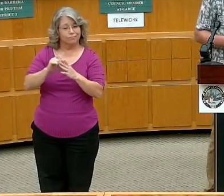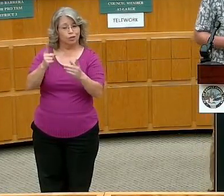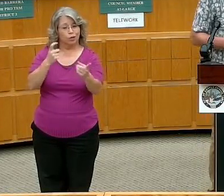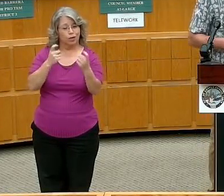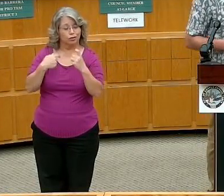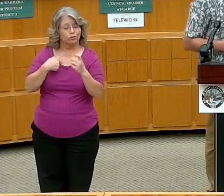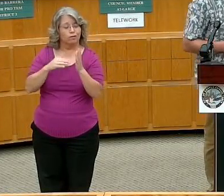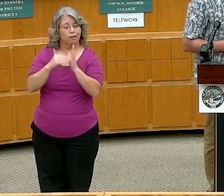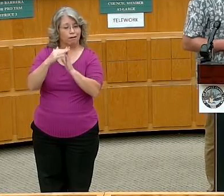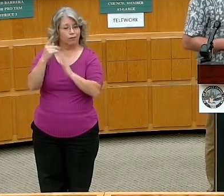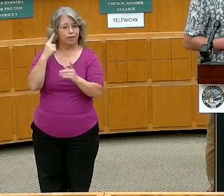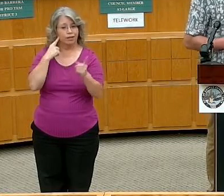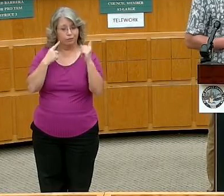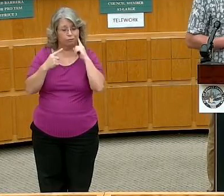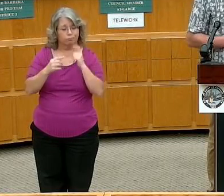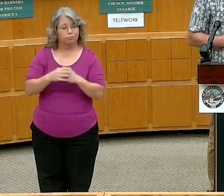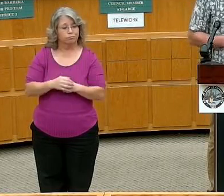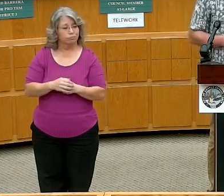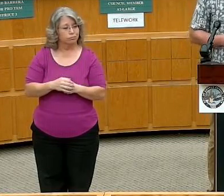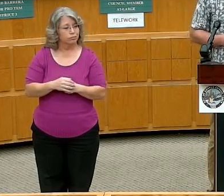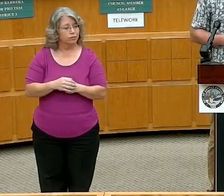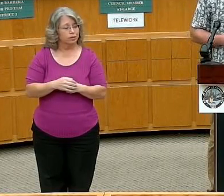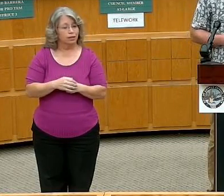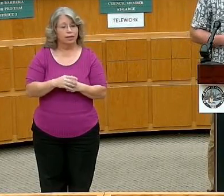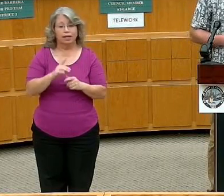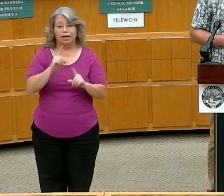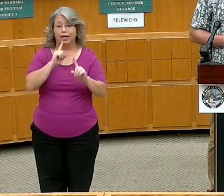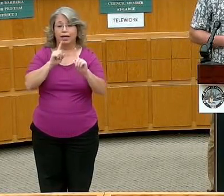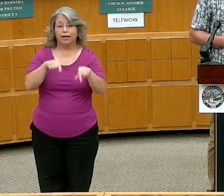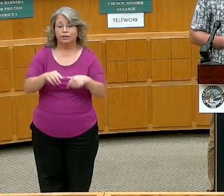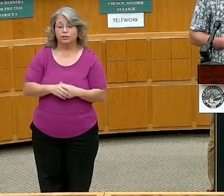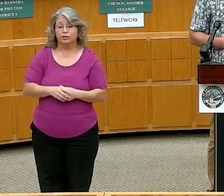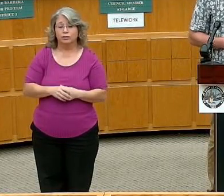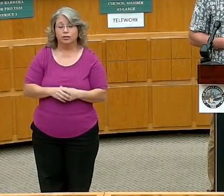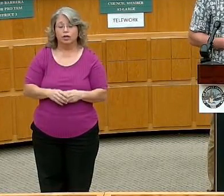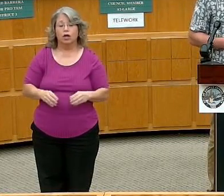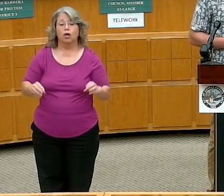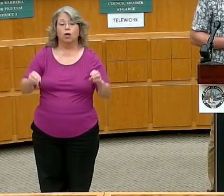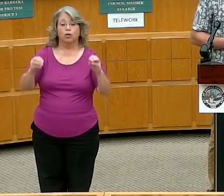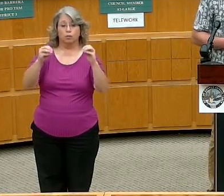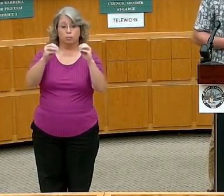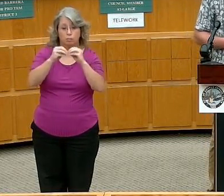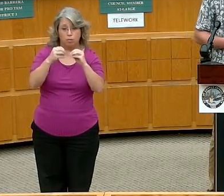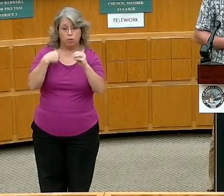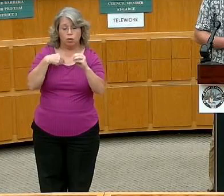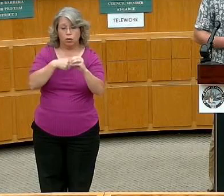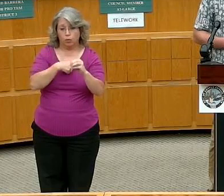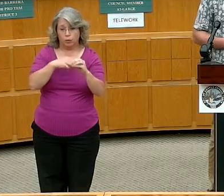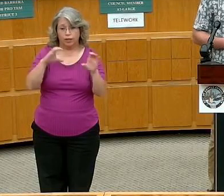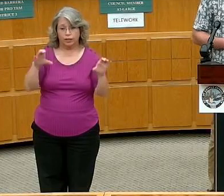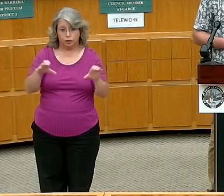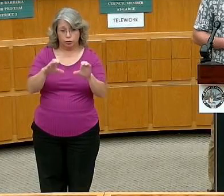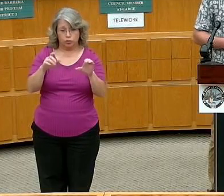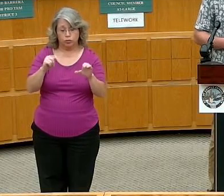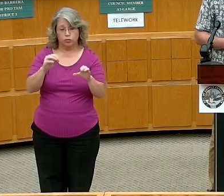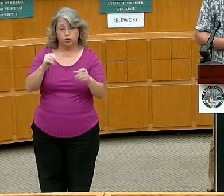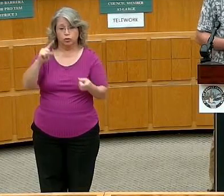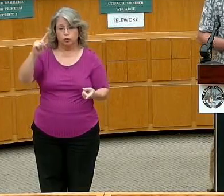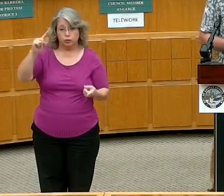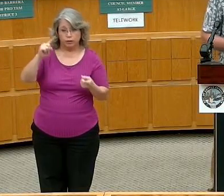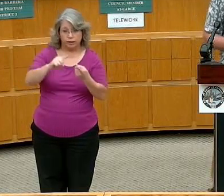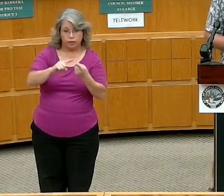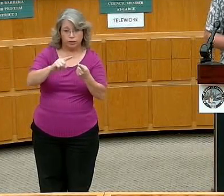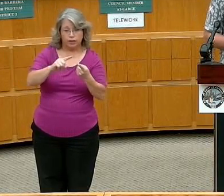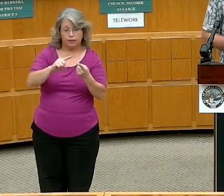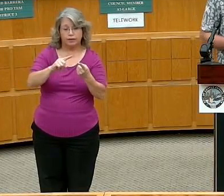this task force. And here's the answer. The more that we do to decrease that transmission ratio, the